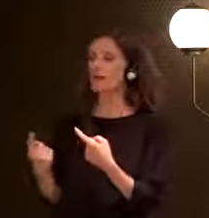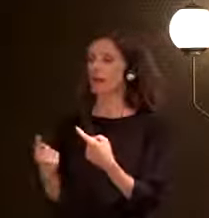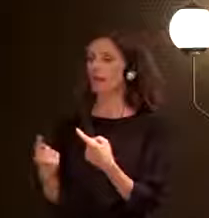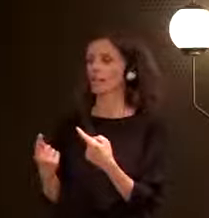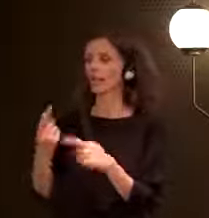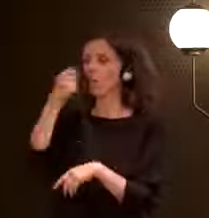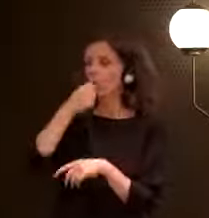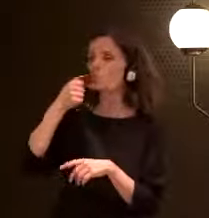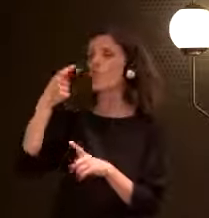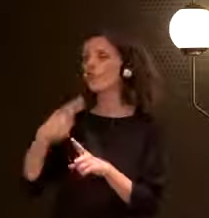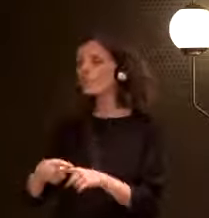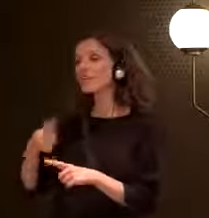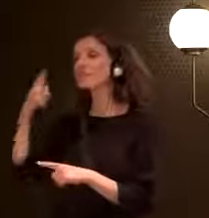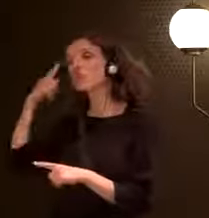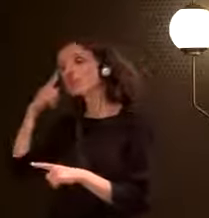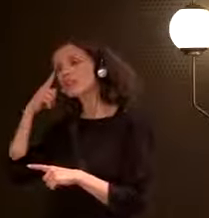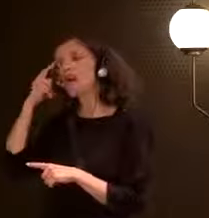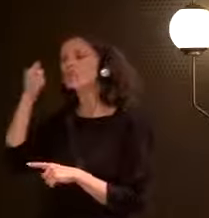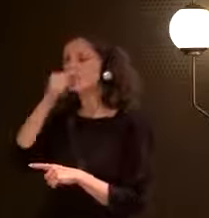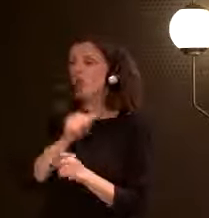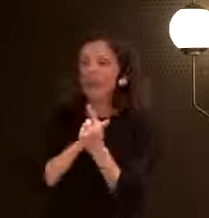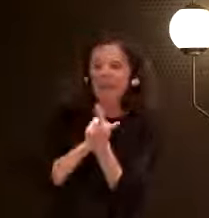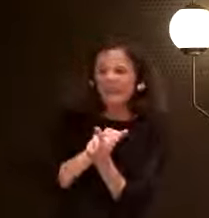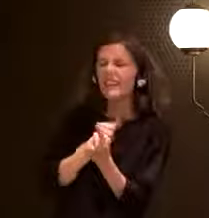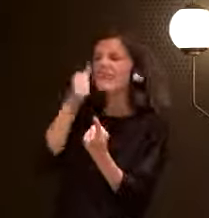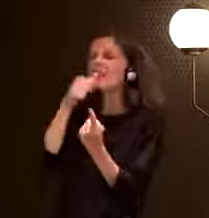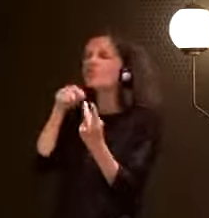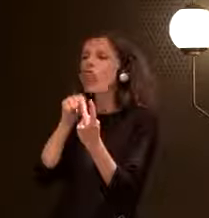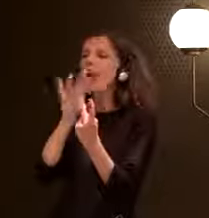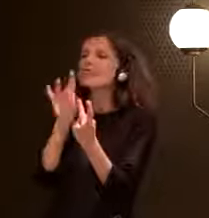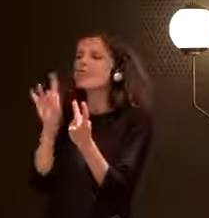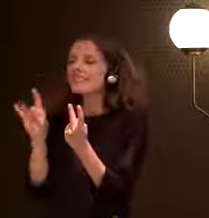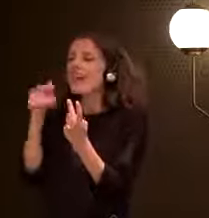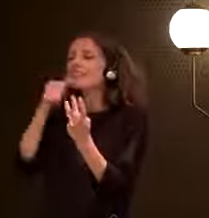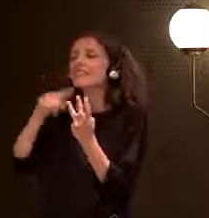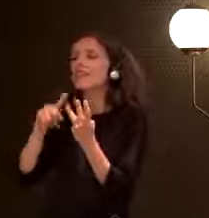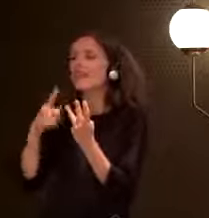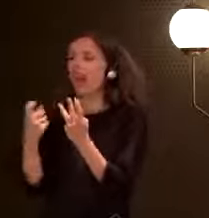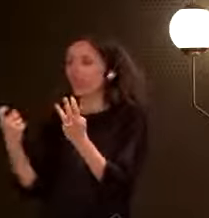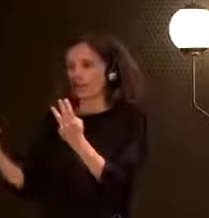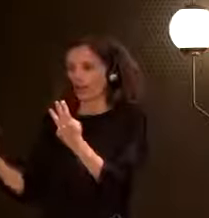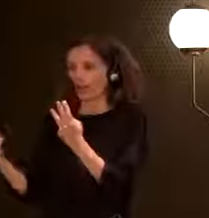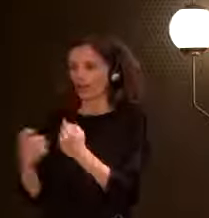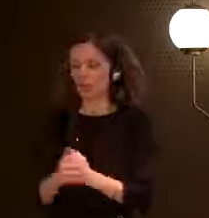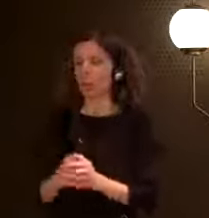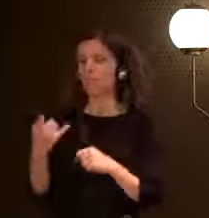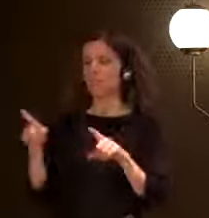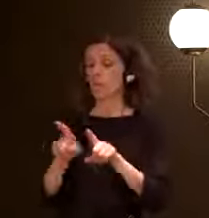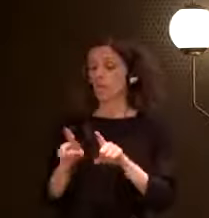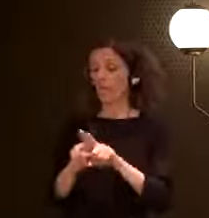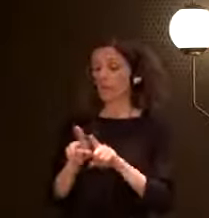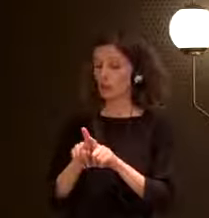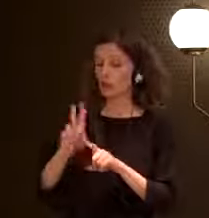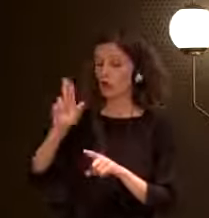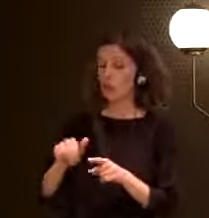Schedule, a schedule can be based on school subjects and their day at school. You can